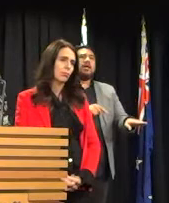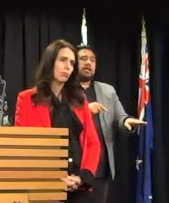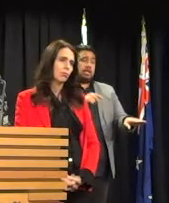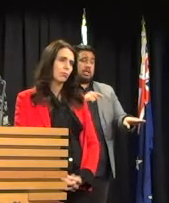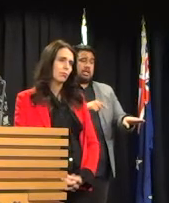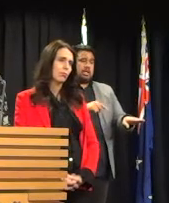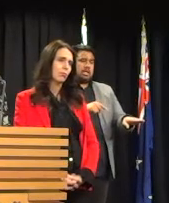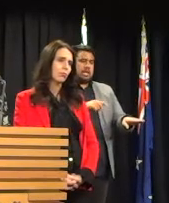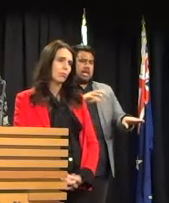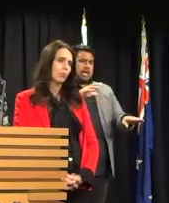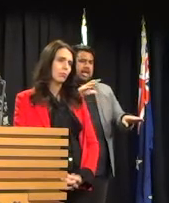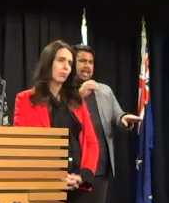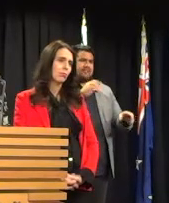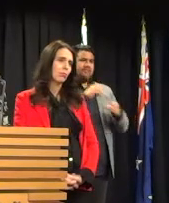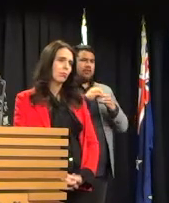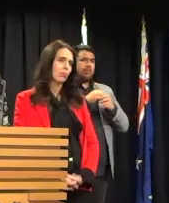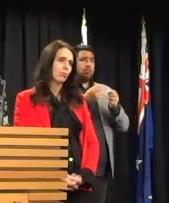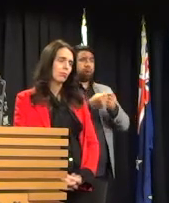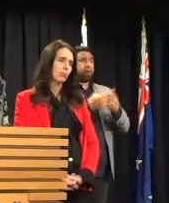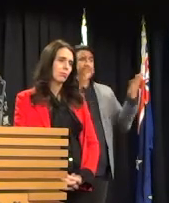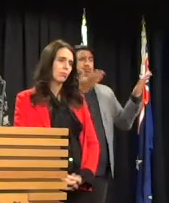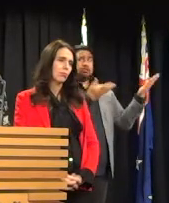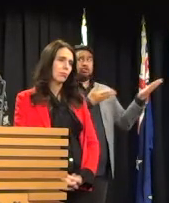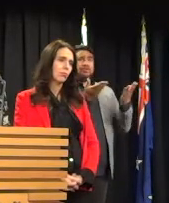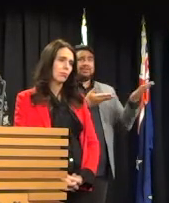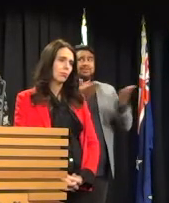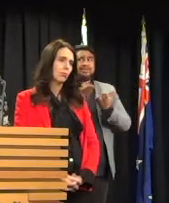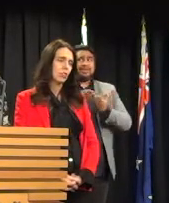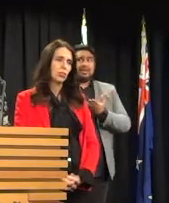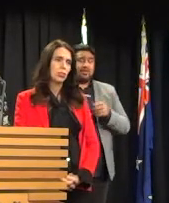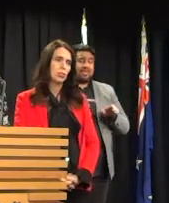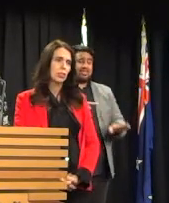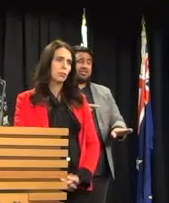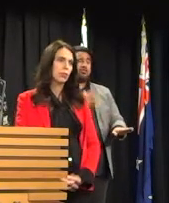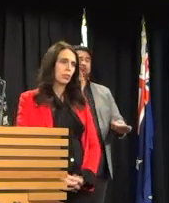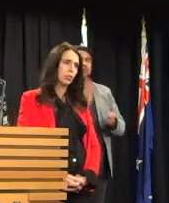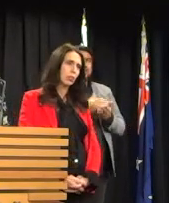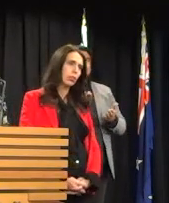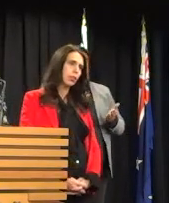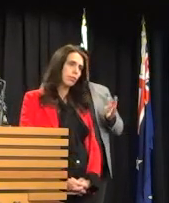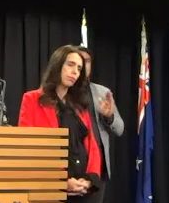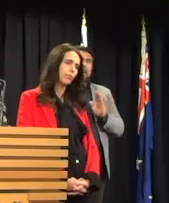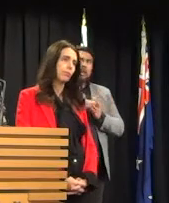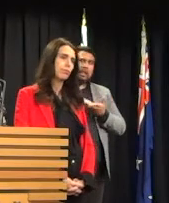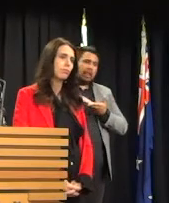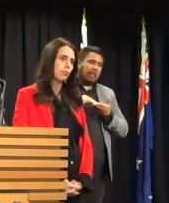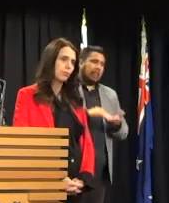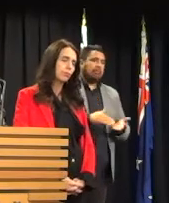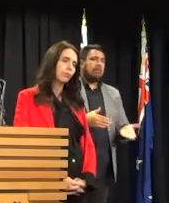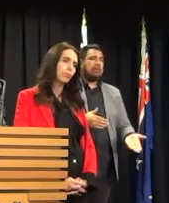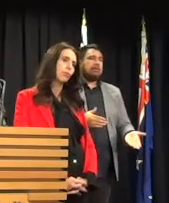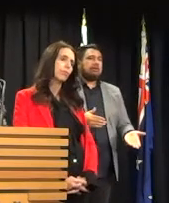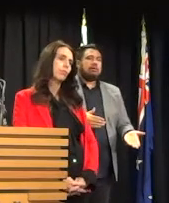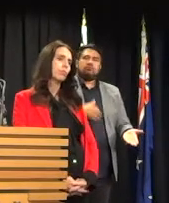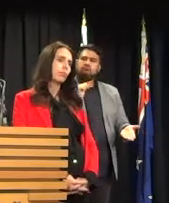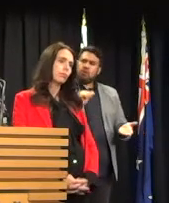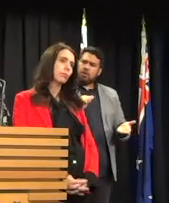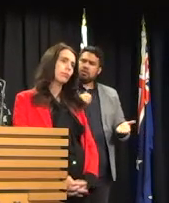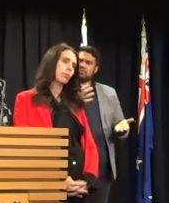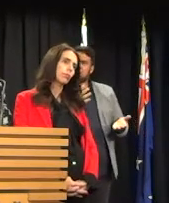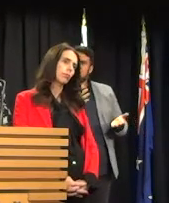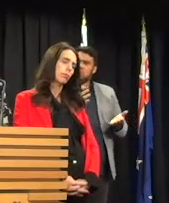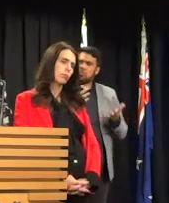interacting with a whole bunch of different services that maybe that child really needed help with, and the interaction between